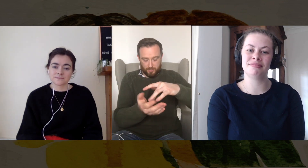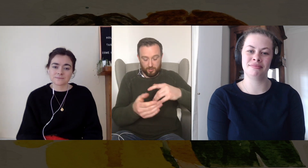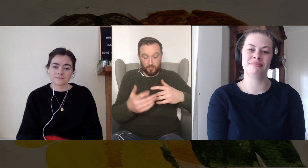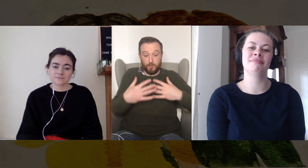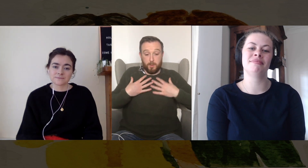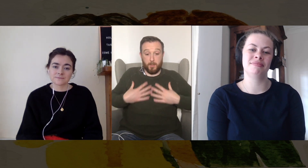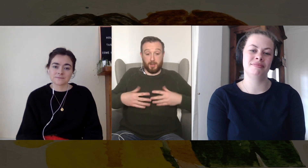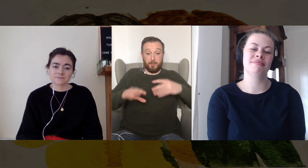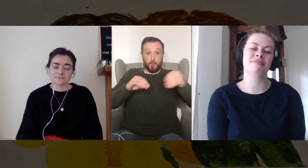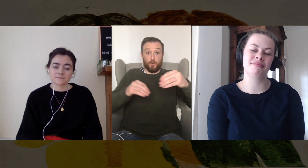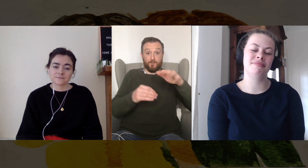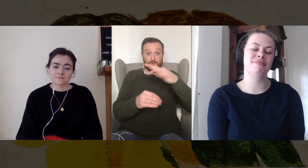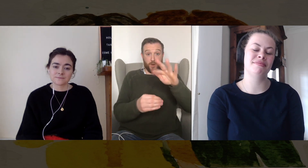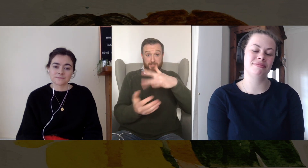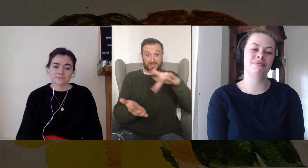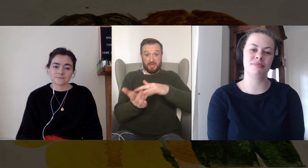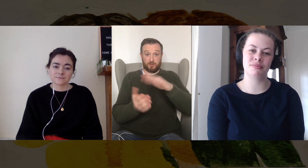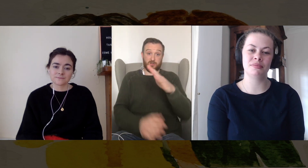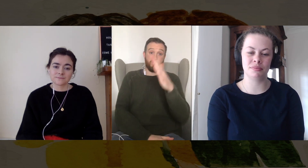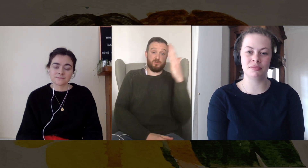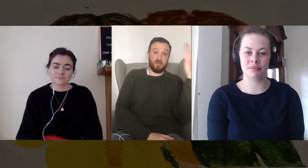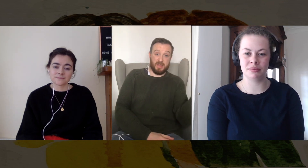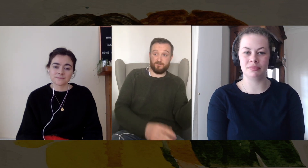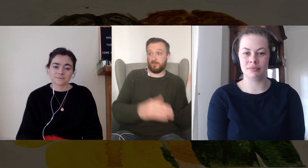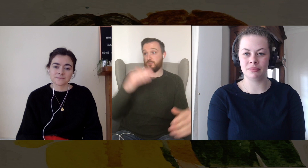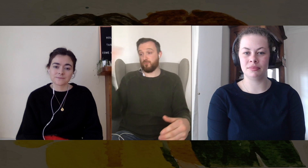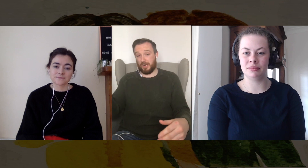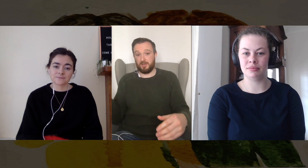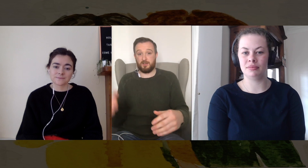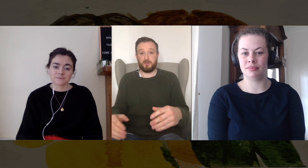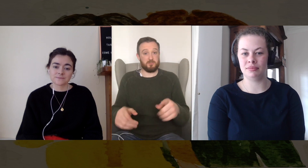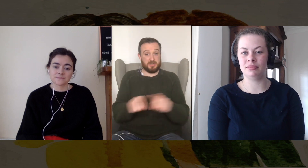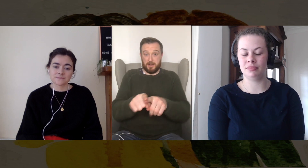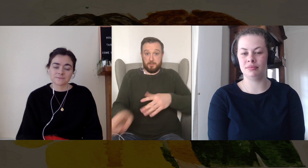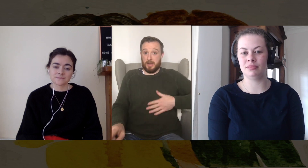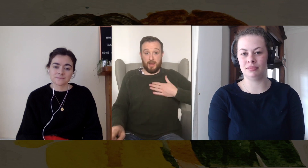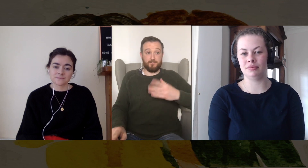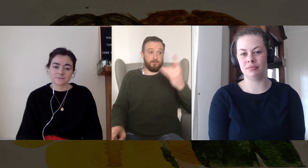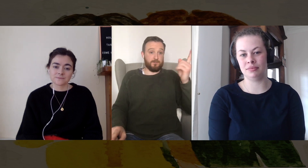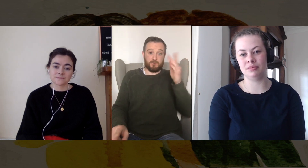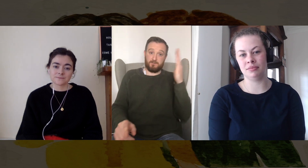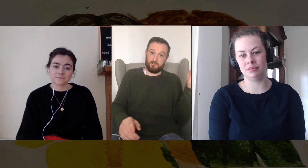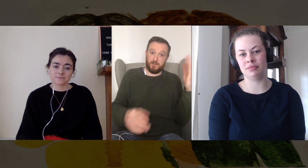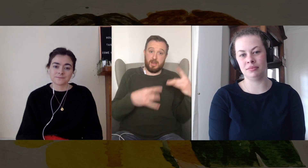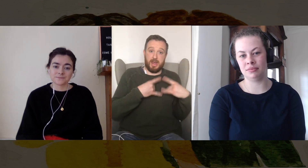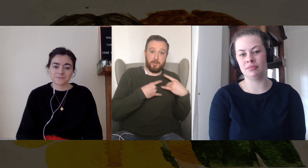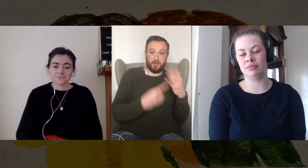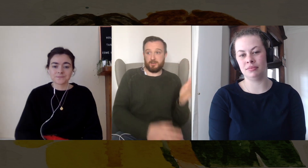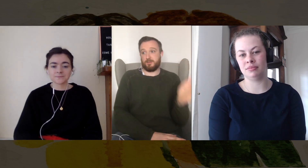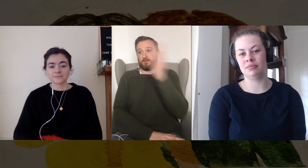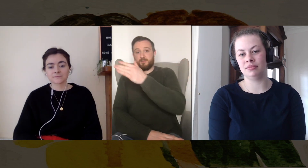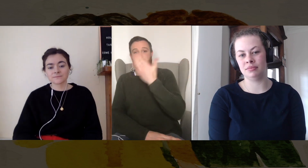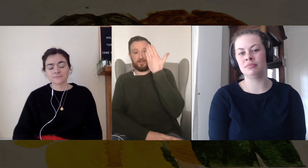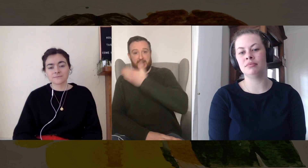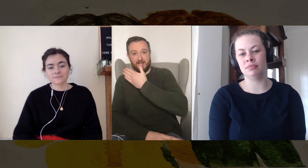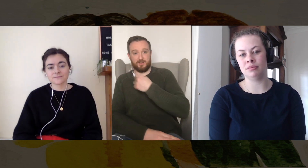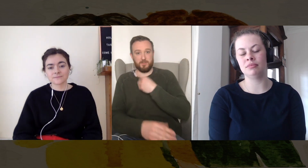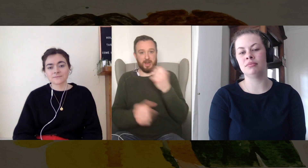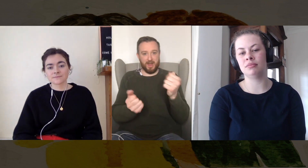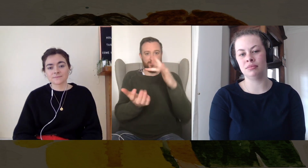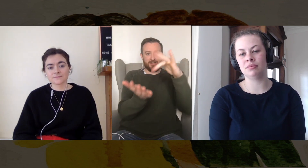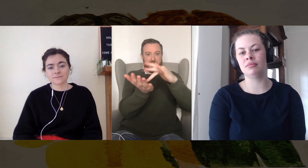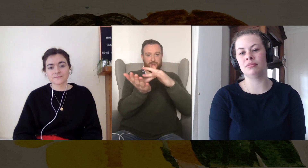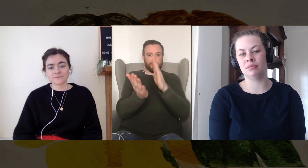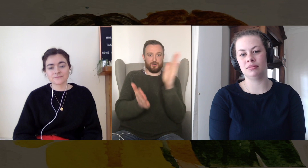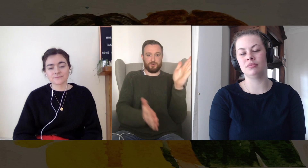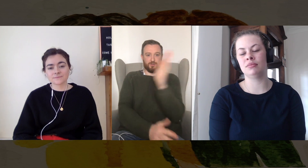Motion, and when he talks about the human body and how it moves, he calls it your perceived center. So it's where you are centered,